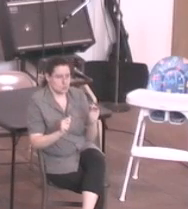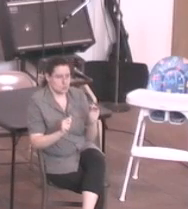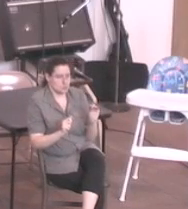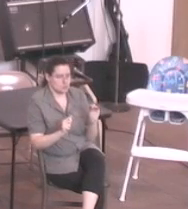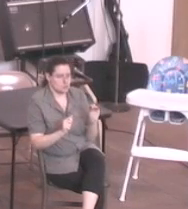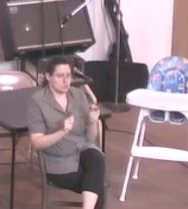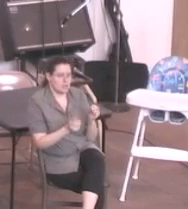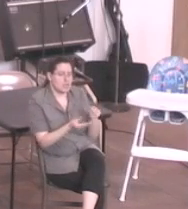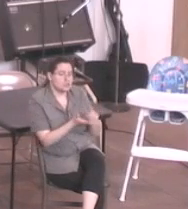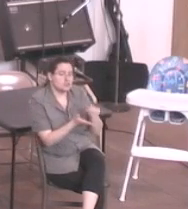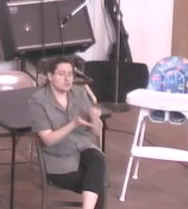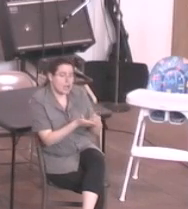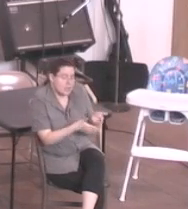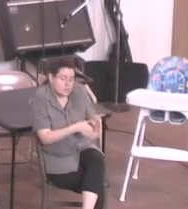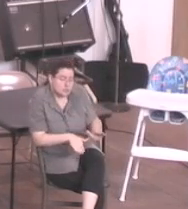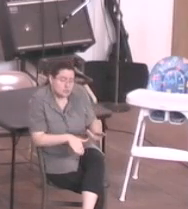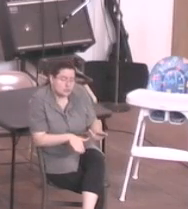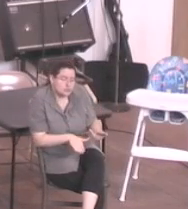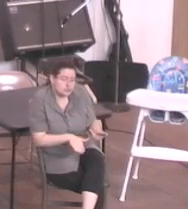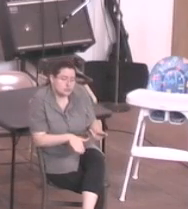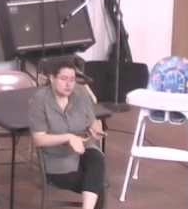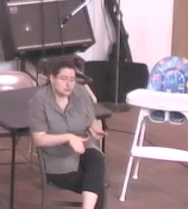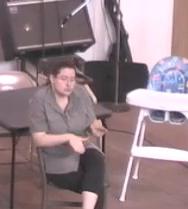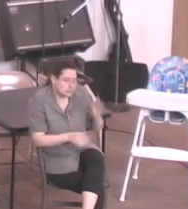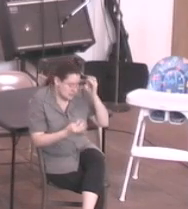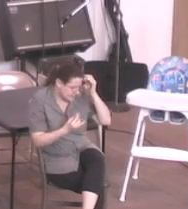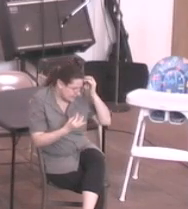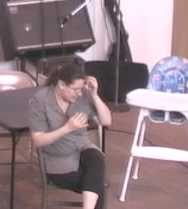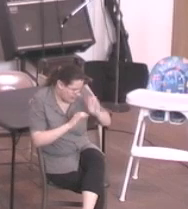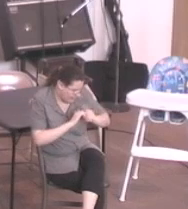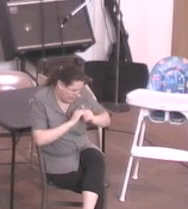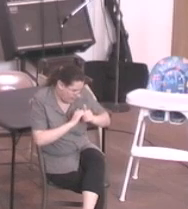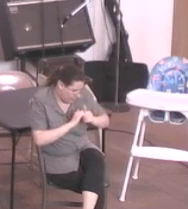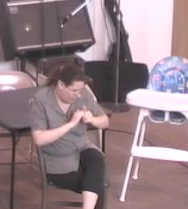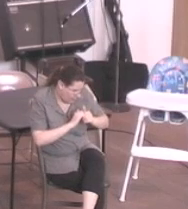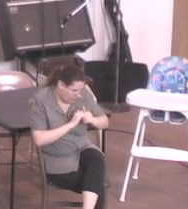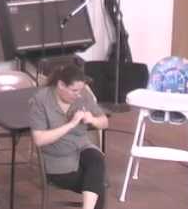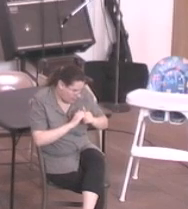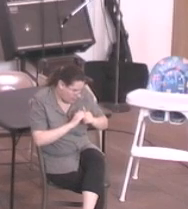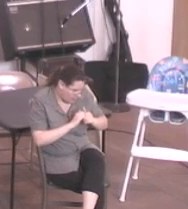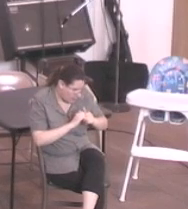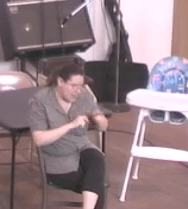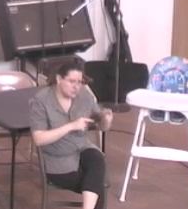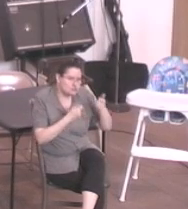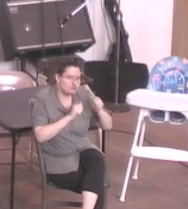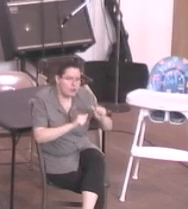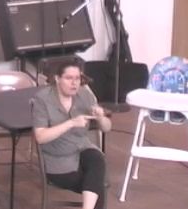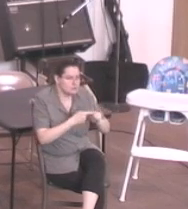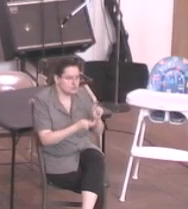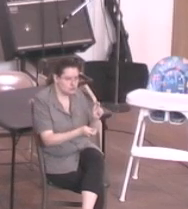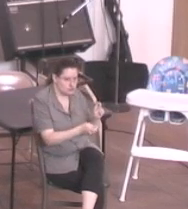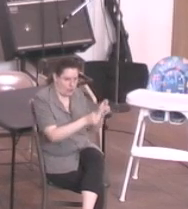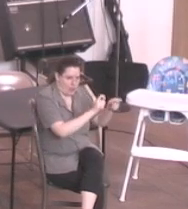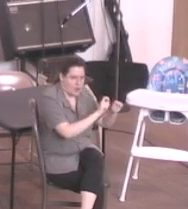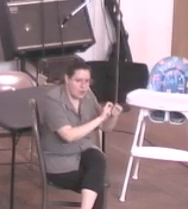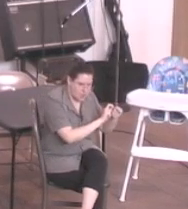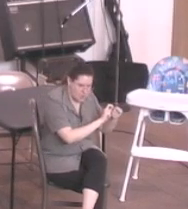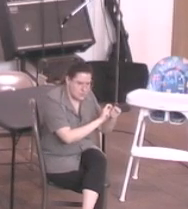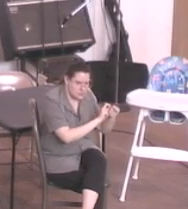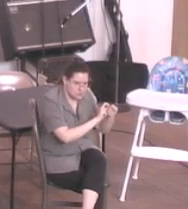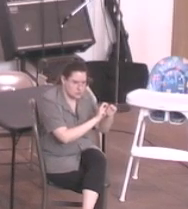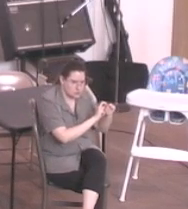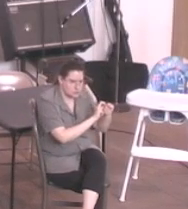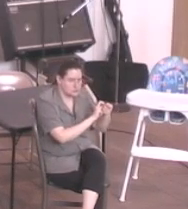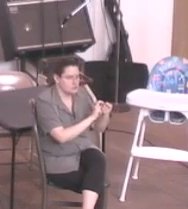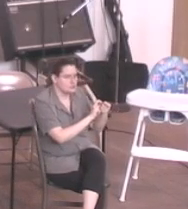change the thinking, change the momentum, change the environment of that church to